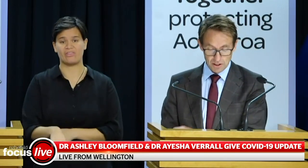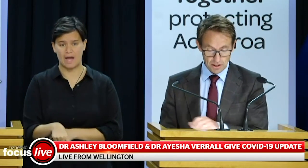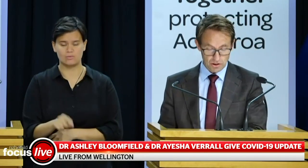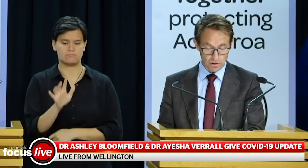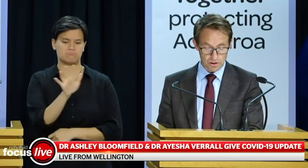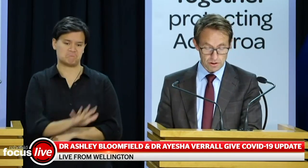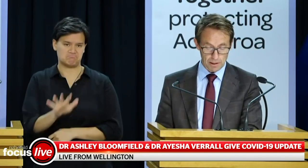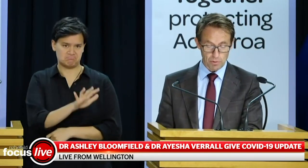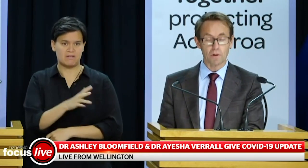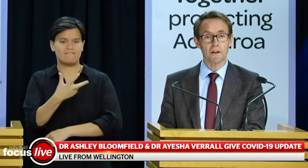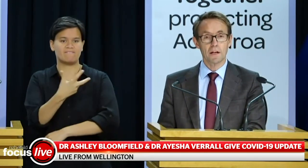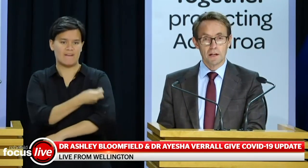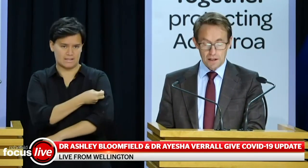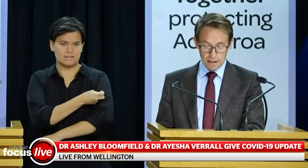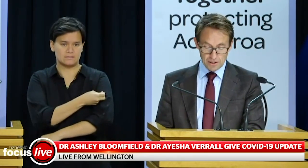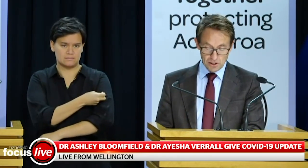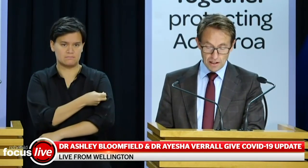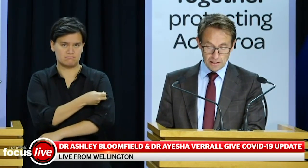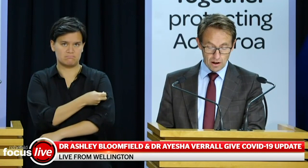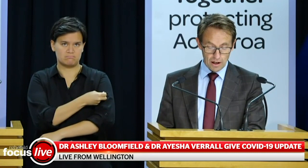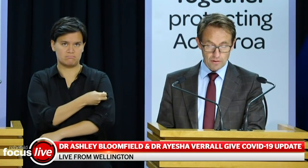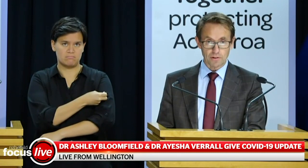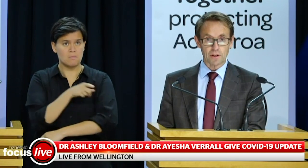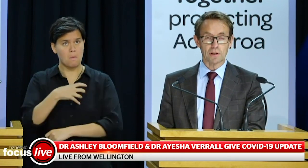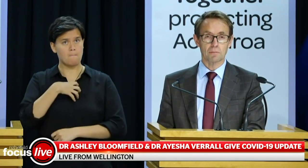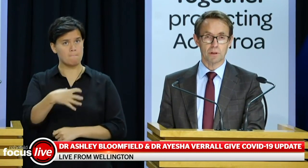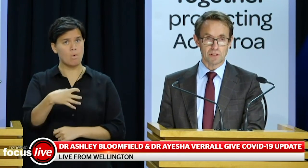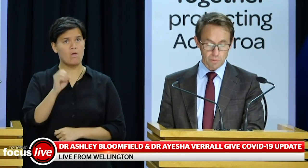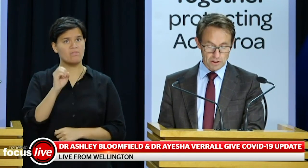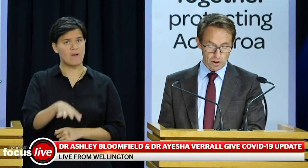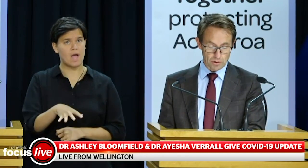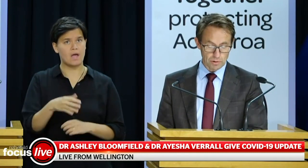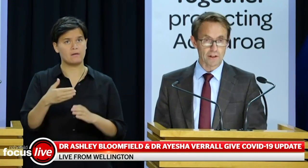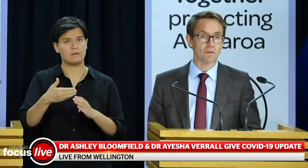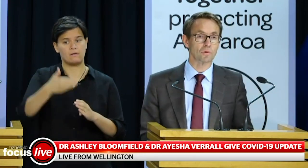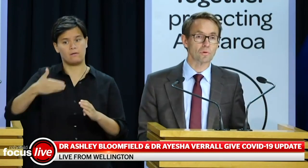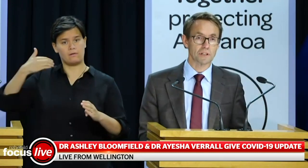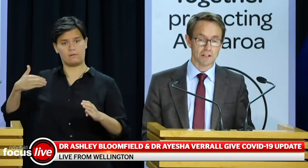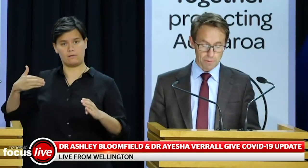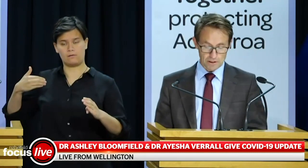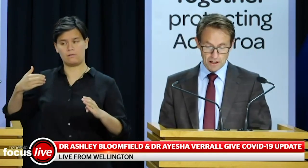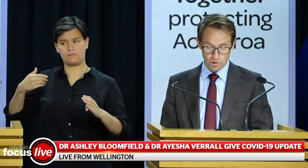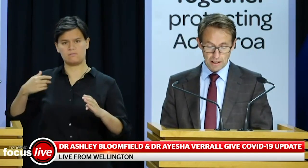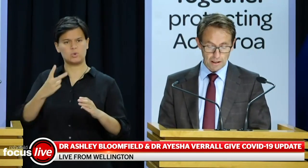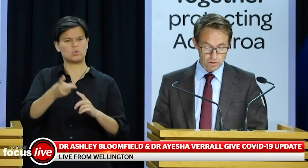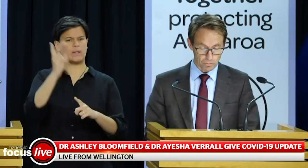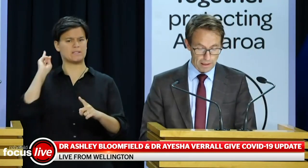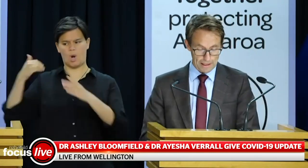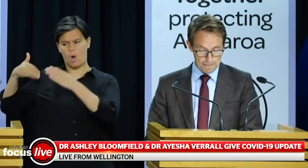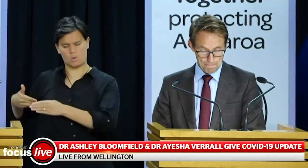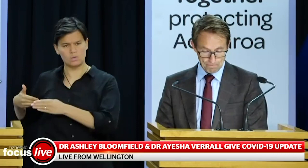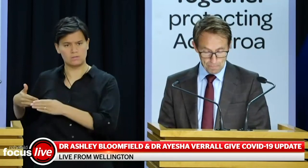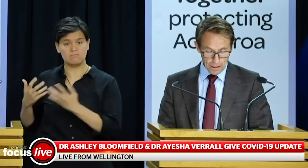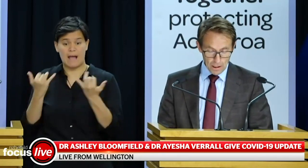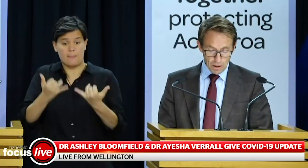47,981 vaccination doses to people, slightly higher than the previous week's total, and overall DHBs are tracking to